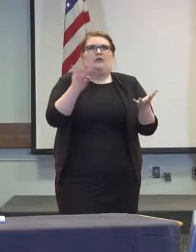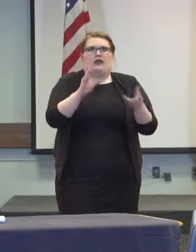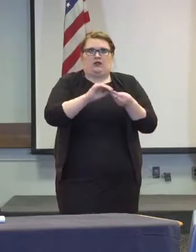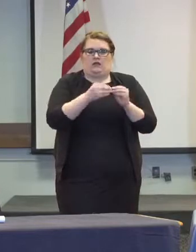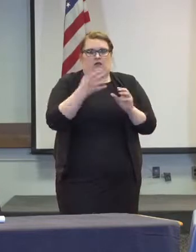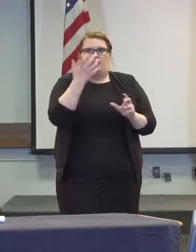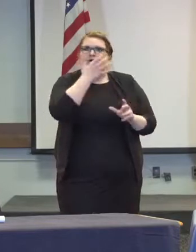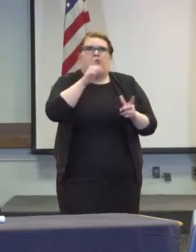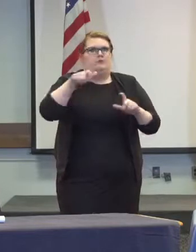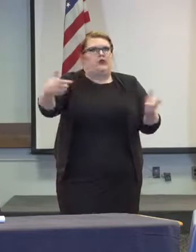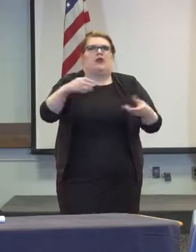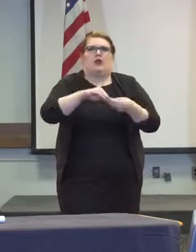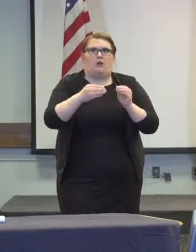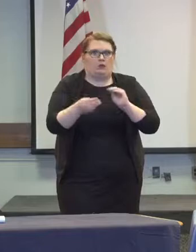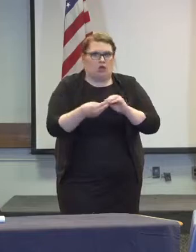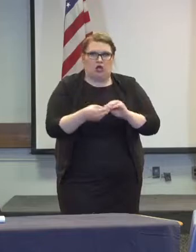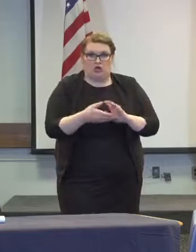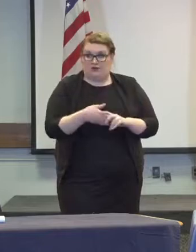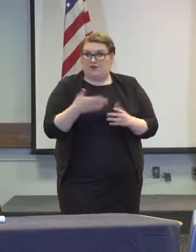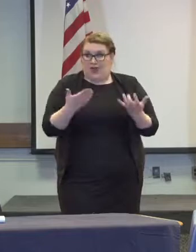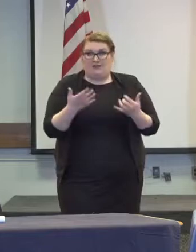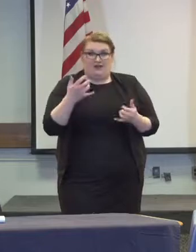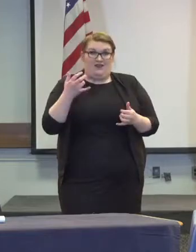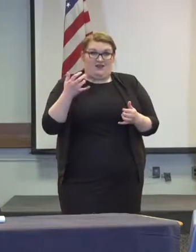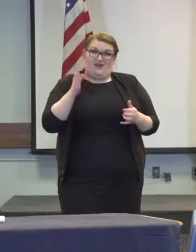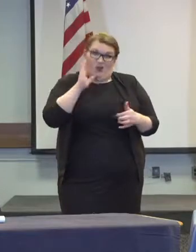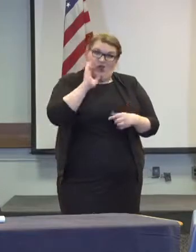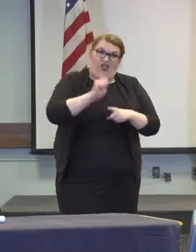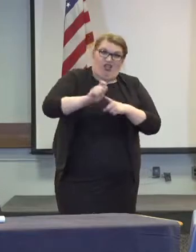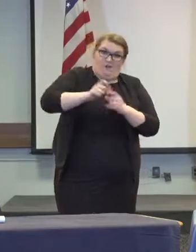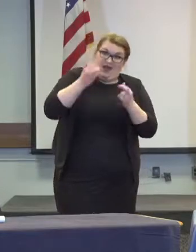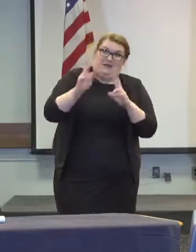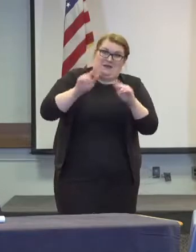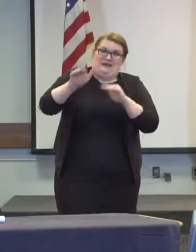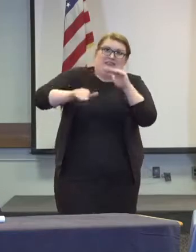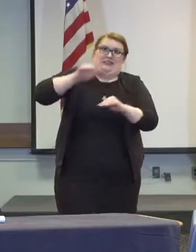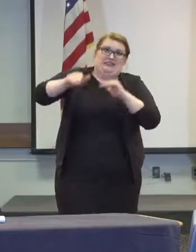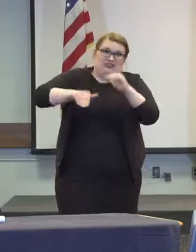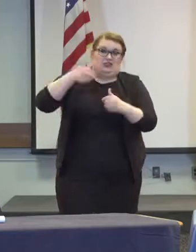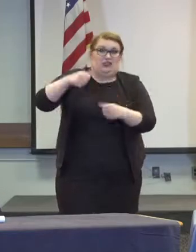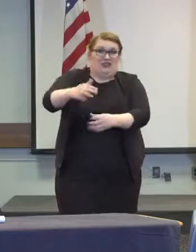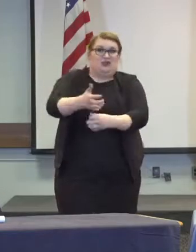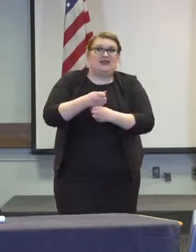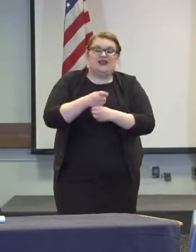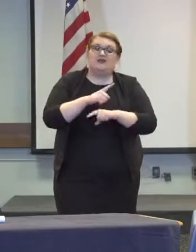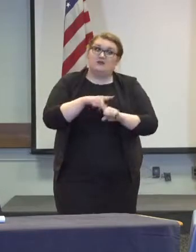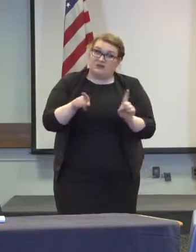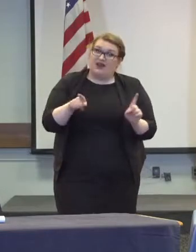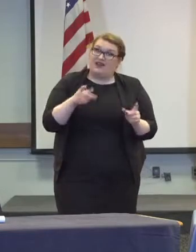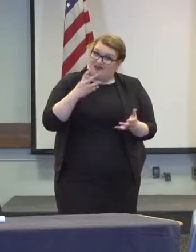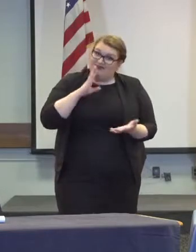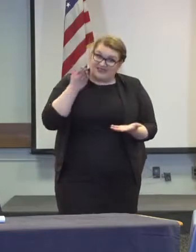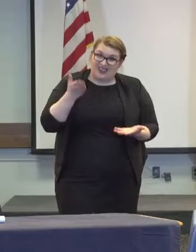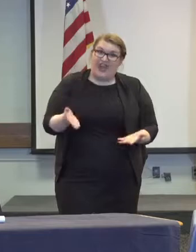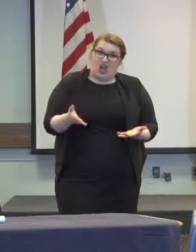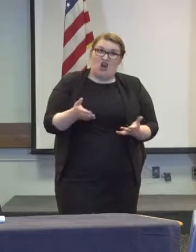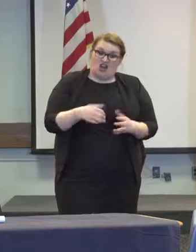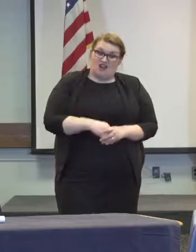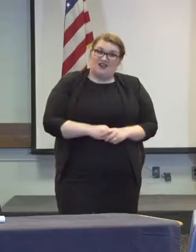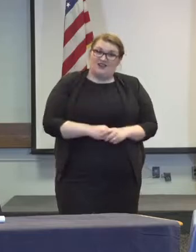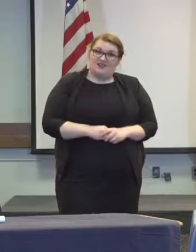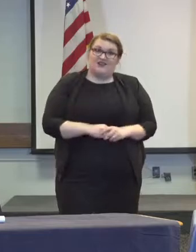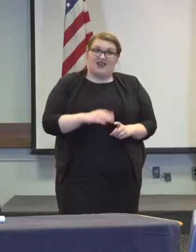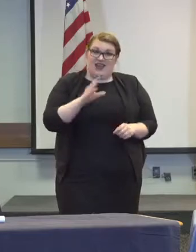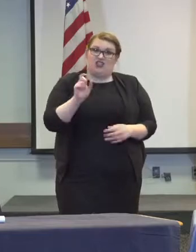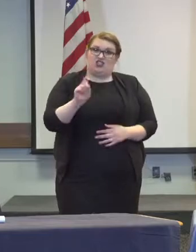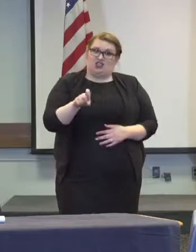people is, the phone lines might be busy. But it is there, it is real, and it is, should